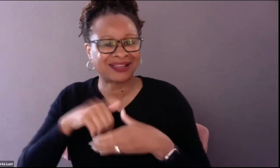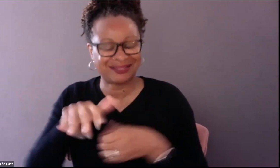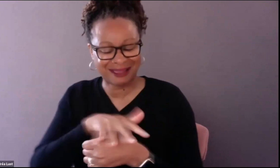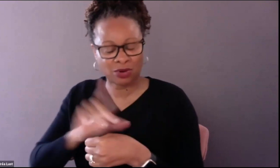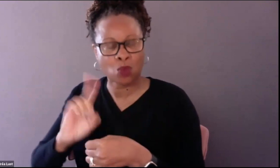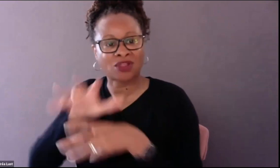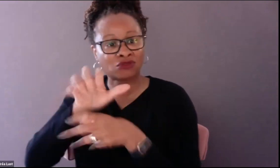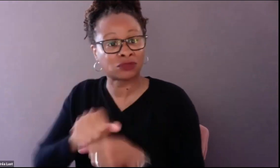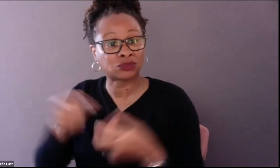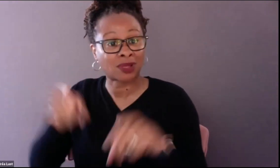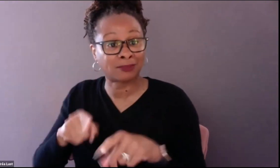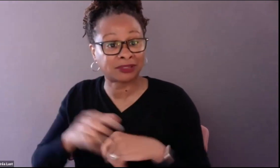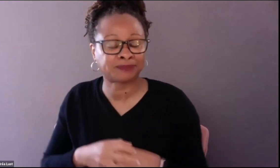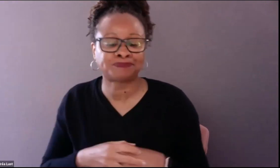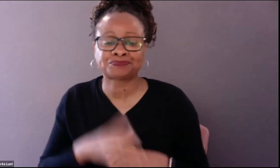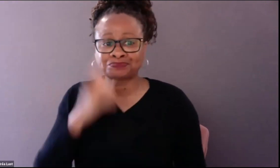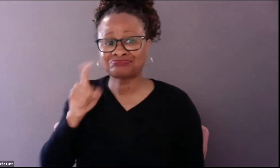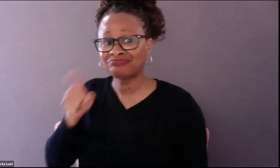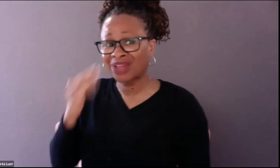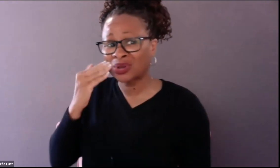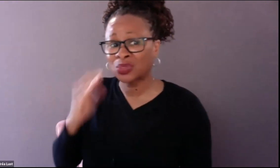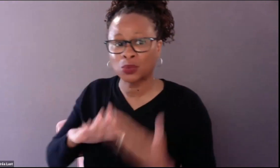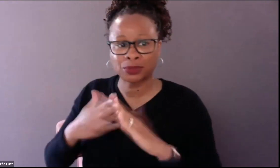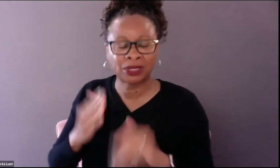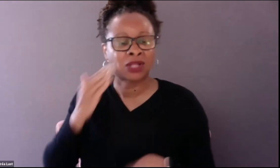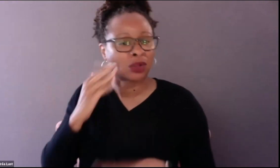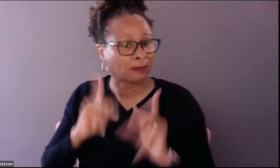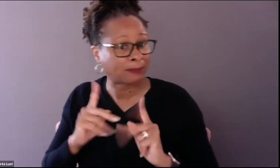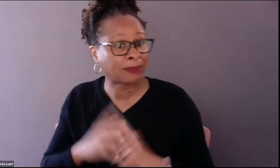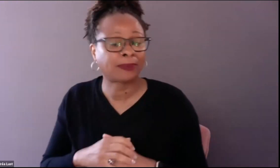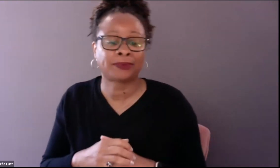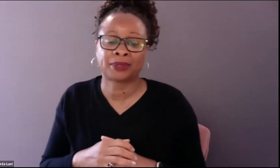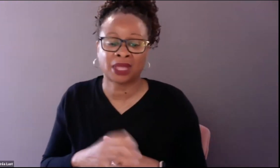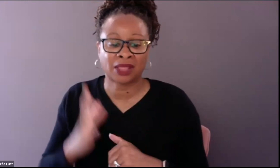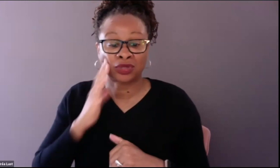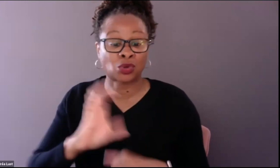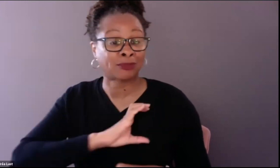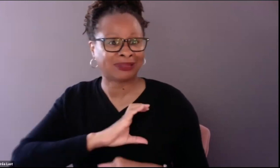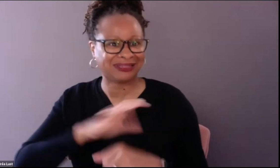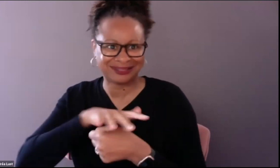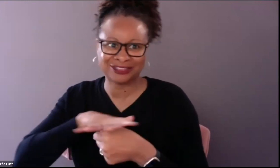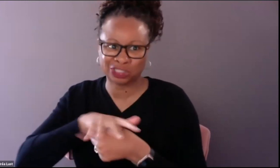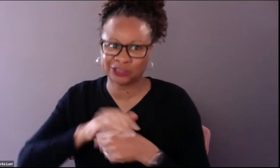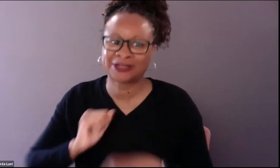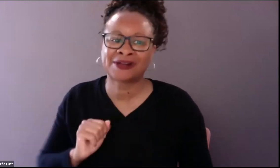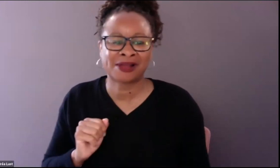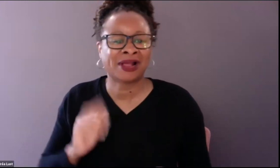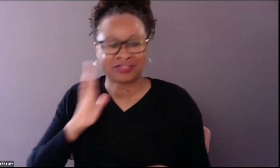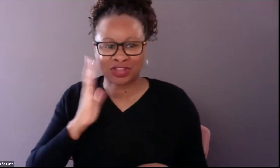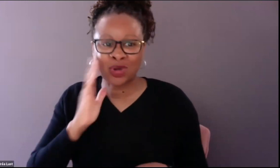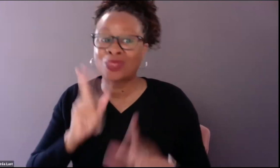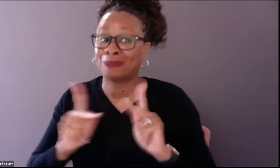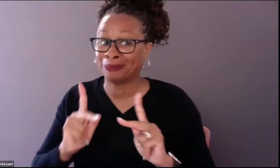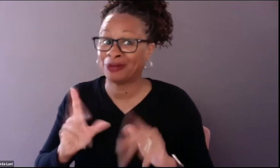is taking place, because they know the community, they know the people, they know the police district, they know the folks, they